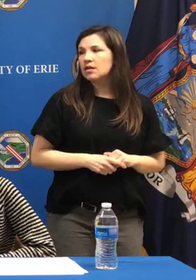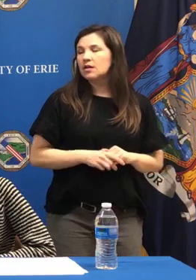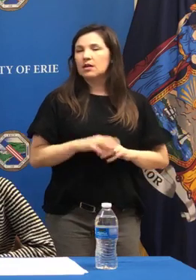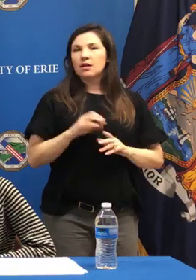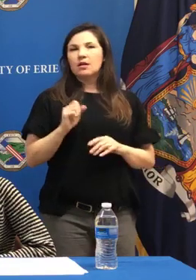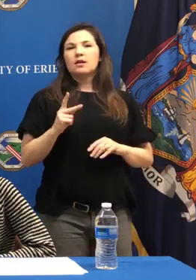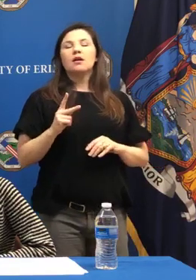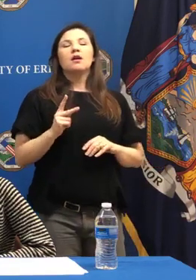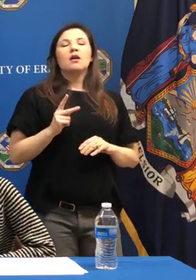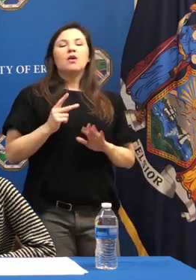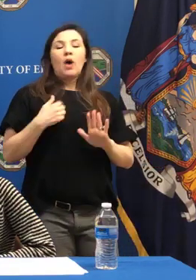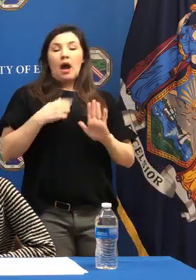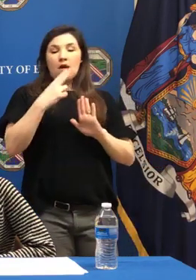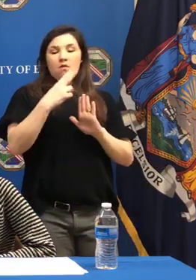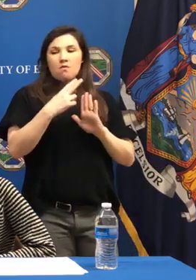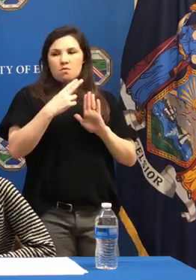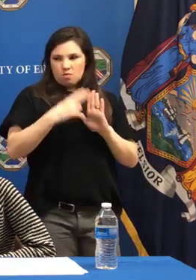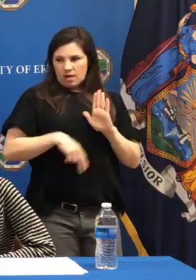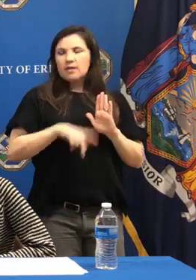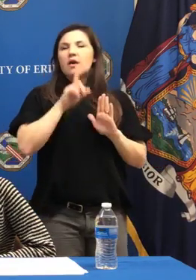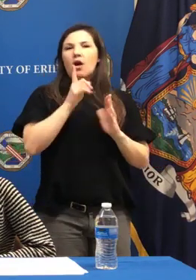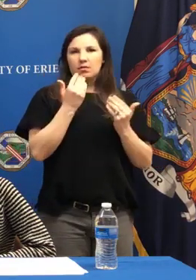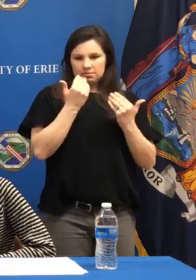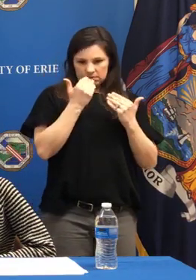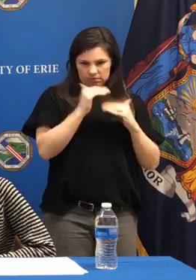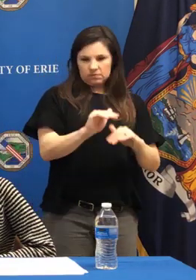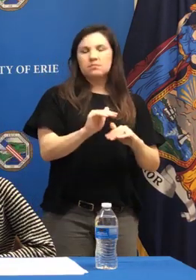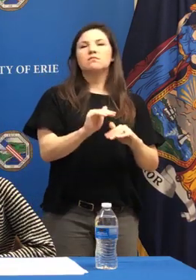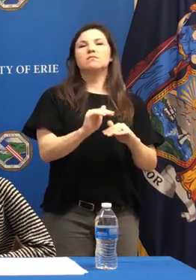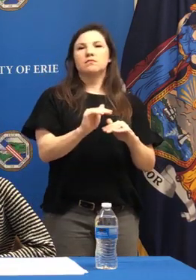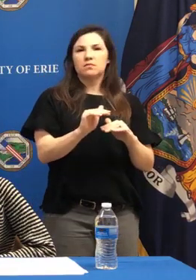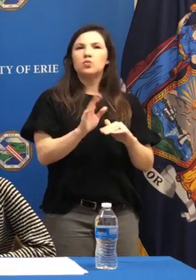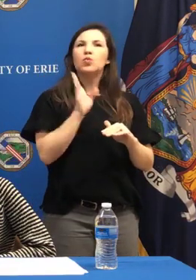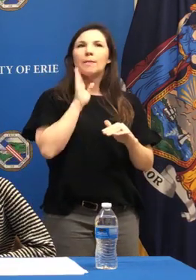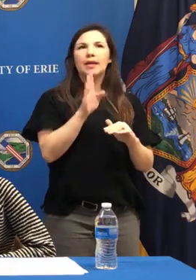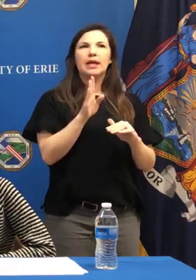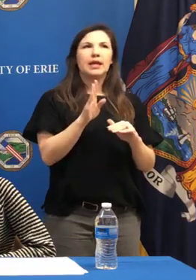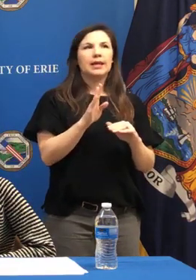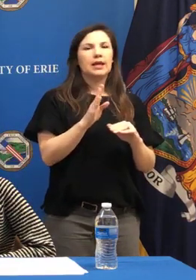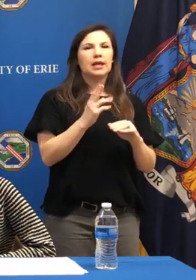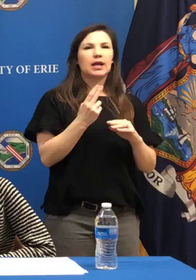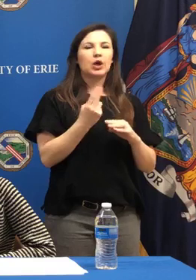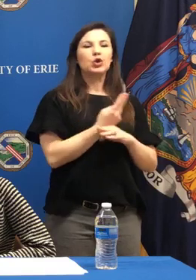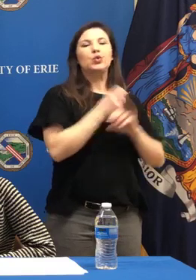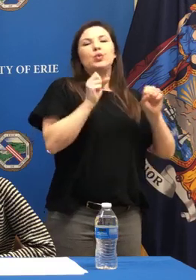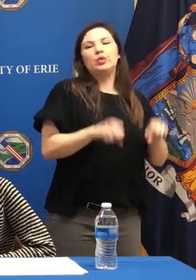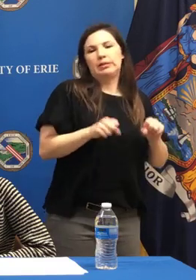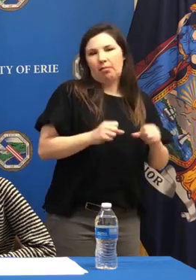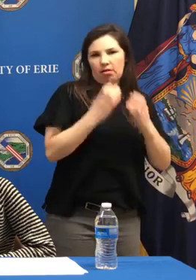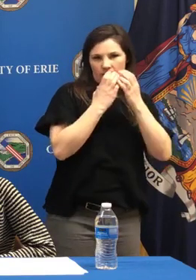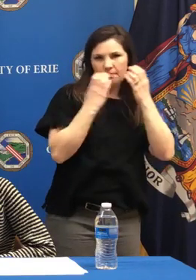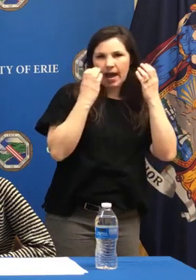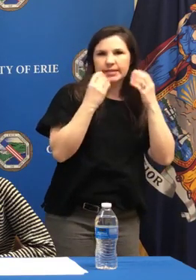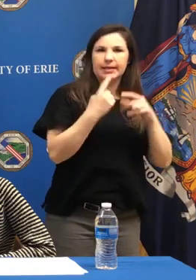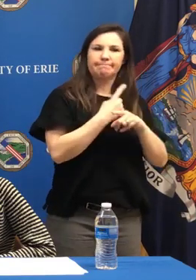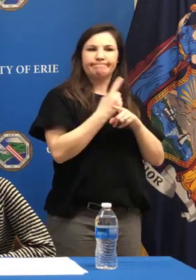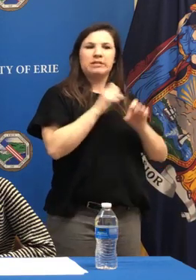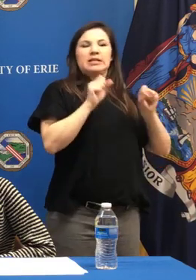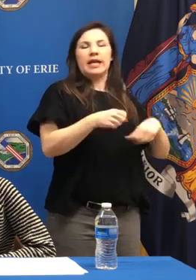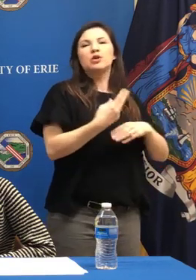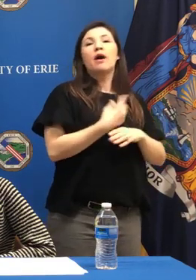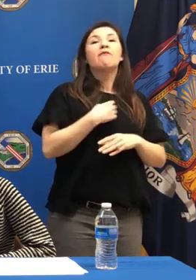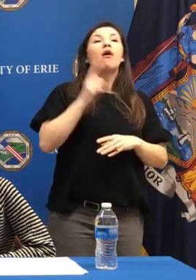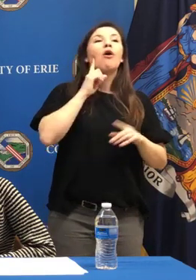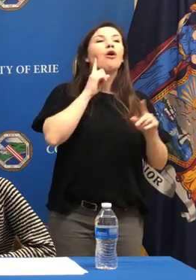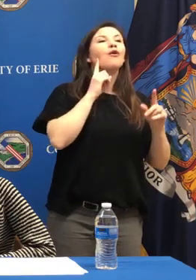The only thing I read is that there are limitations on what would be really a usable mask. We've heard of a lot of organizations